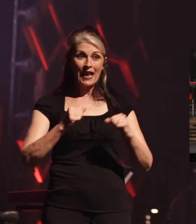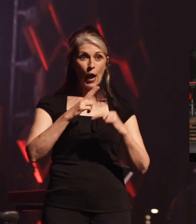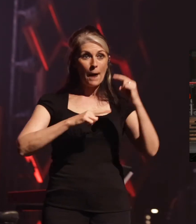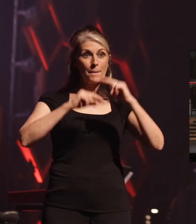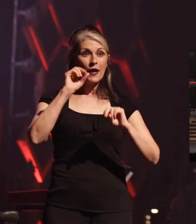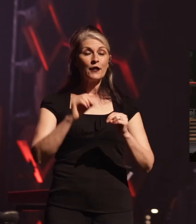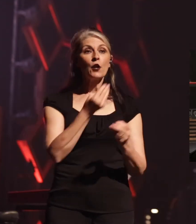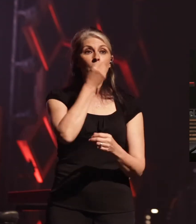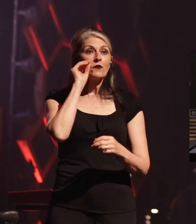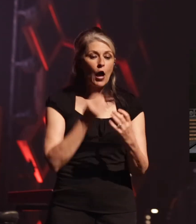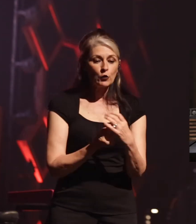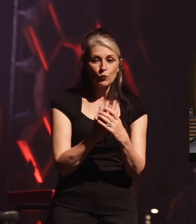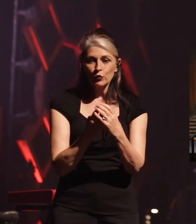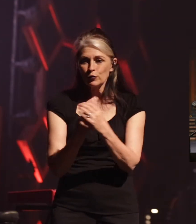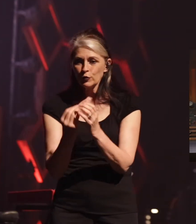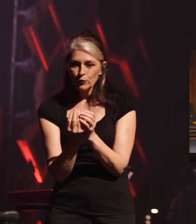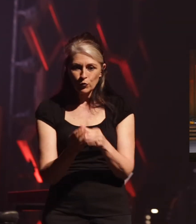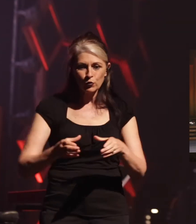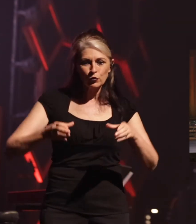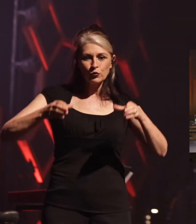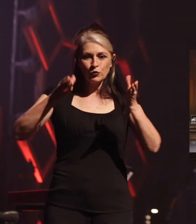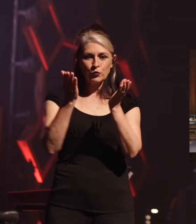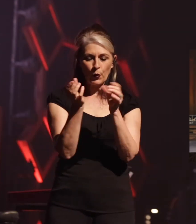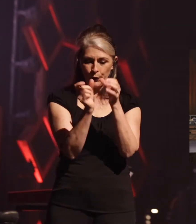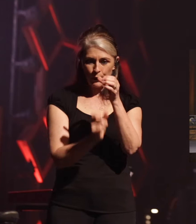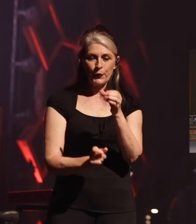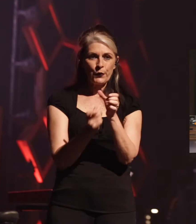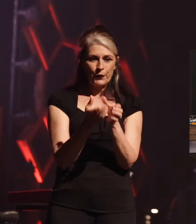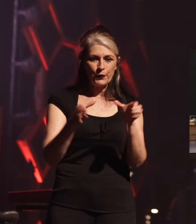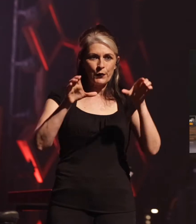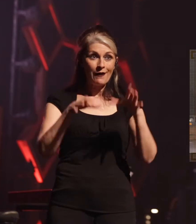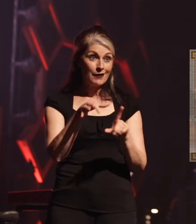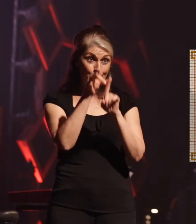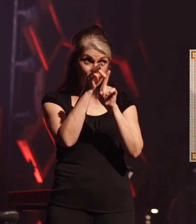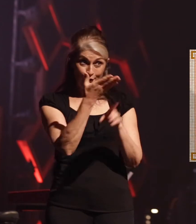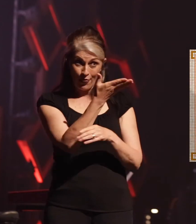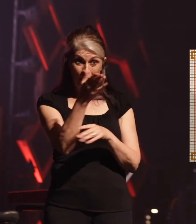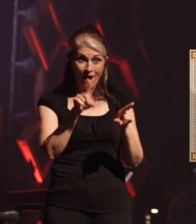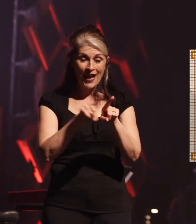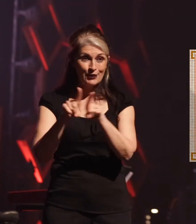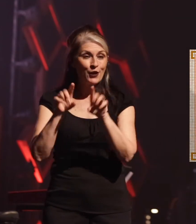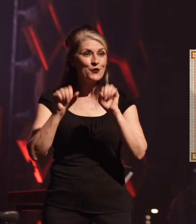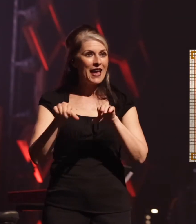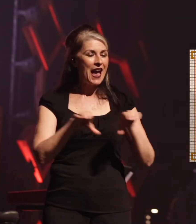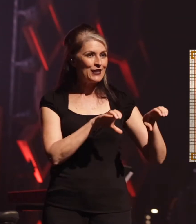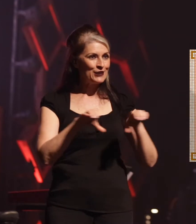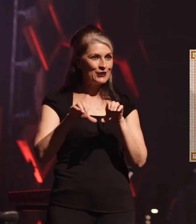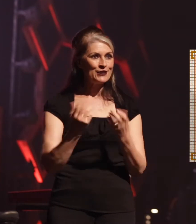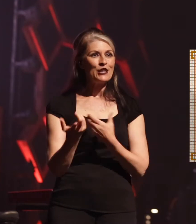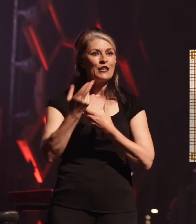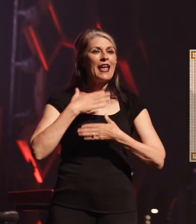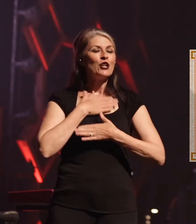for that special woman of your life. And so that's over there as well. Just something you can do and enjoy that time. We